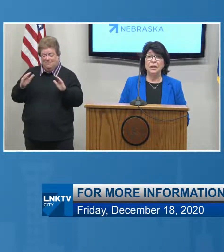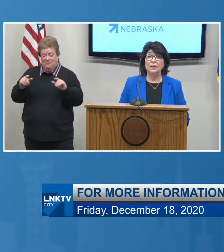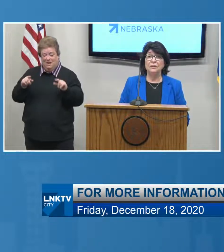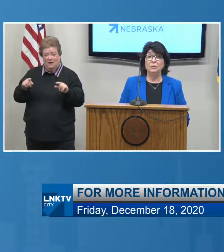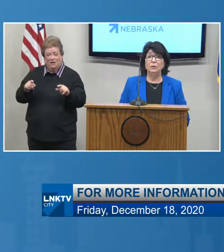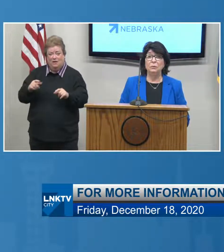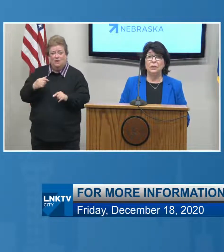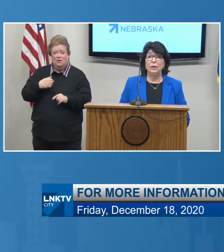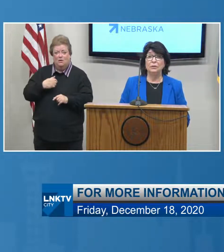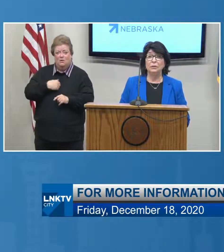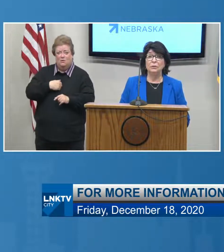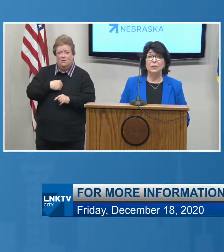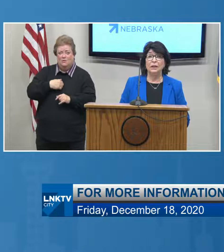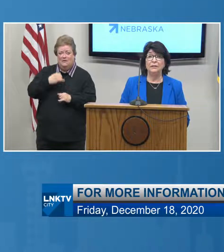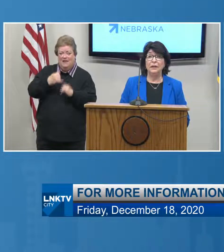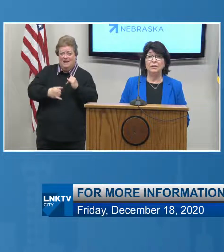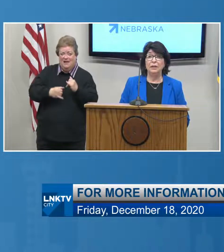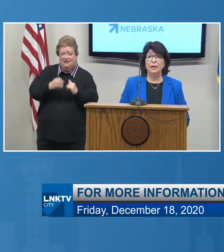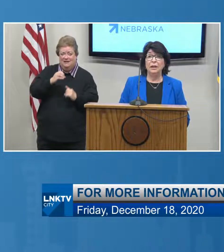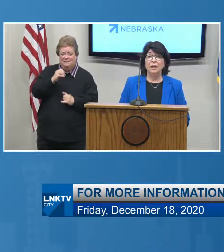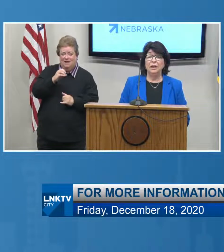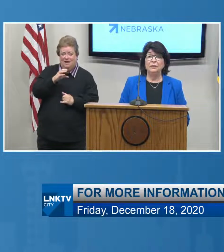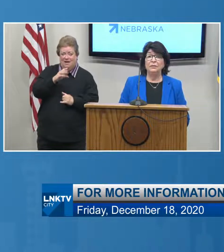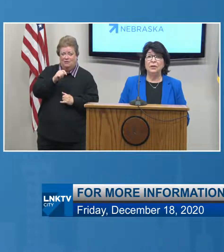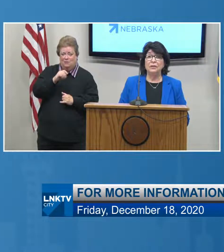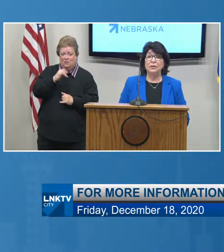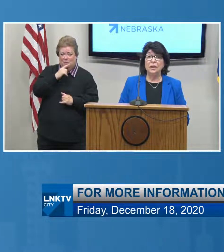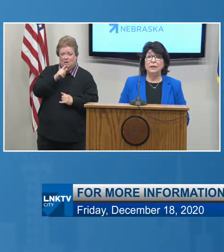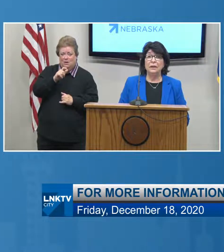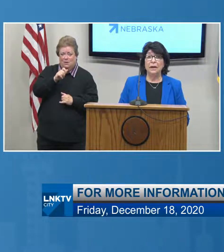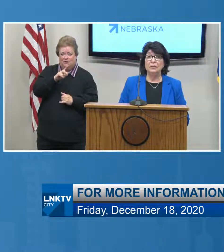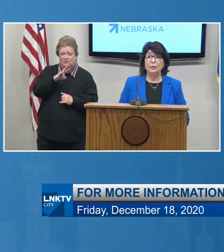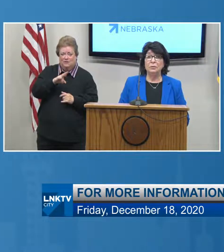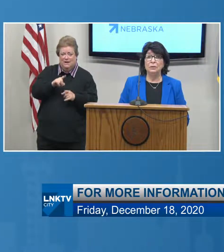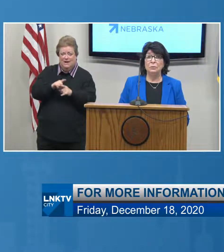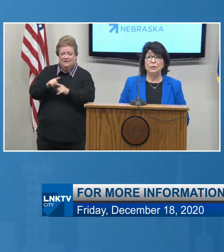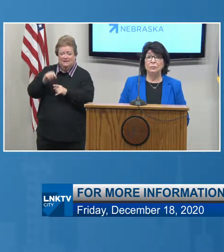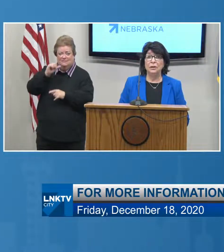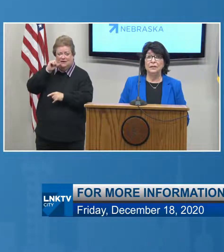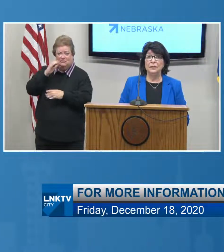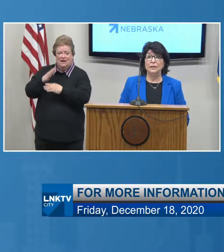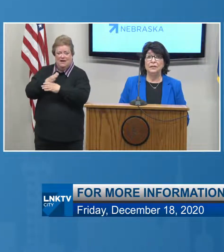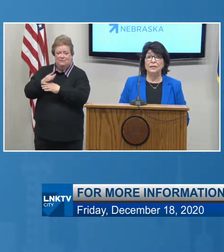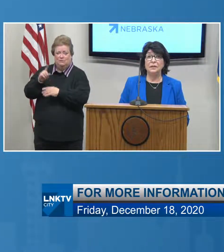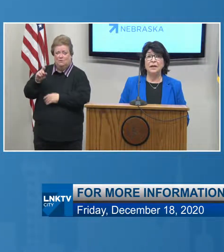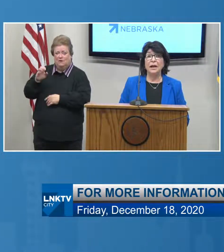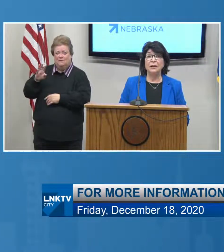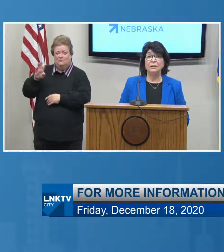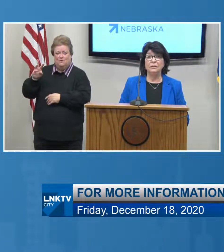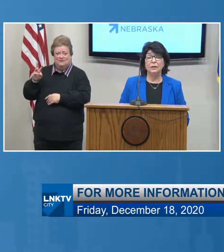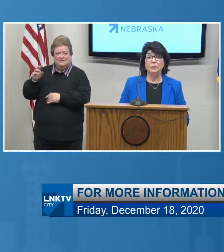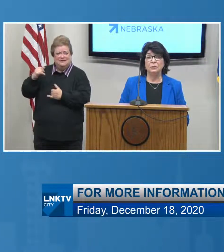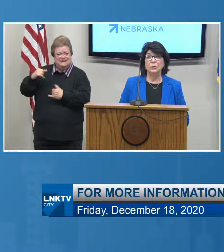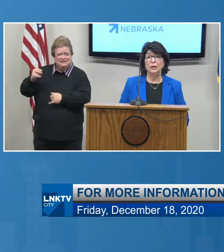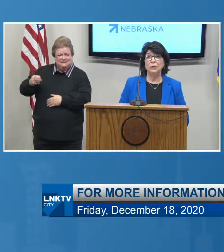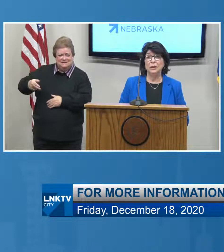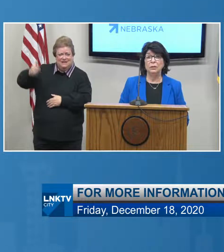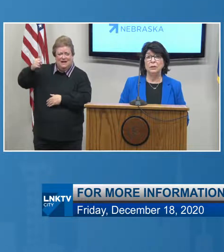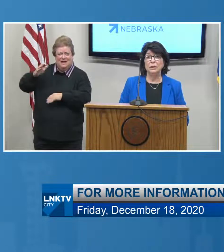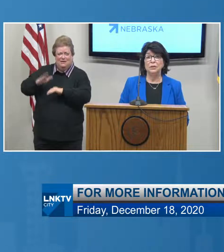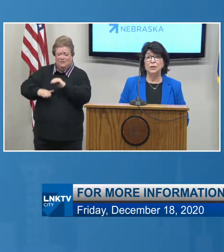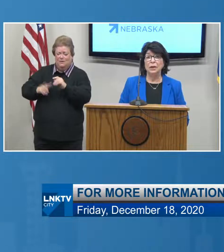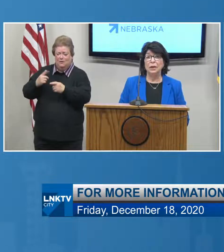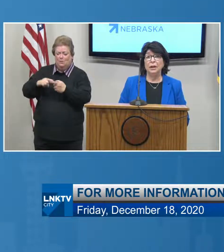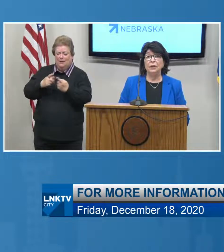of new cases was 127. As of yesterday, the average was 146, still higher than when we were